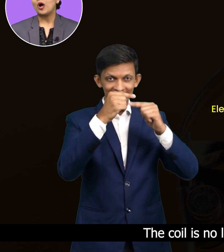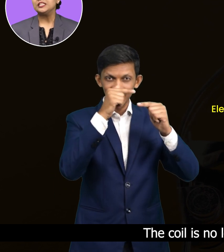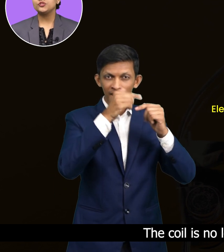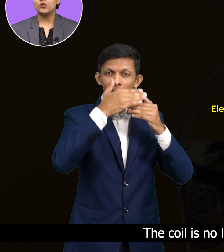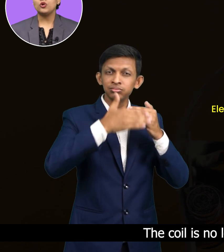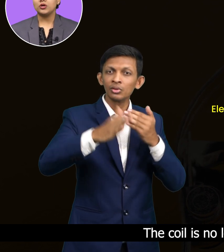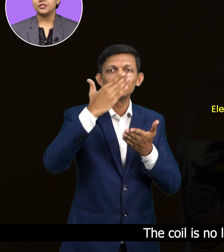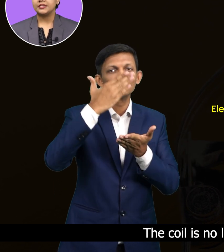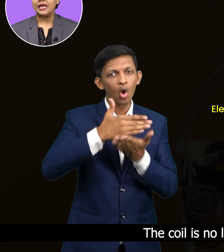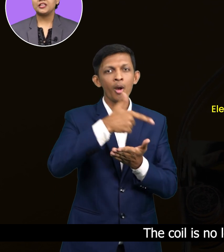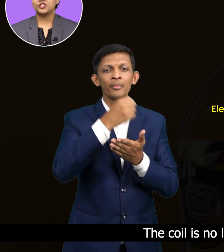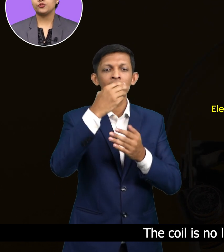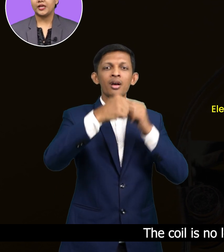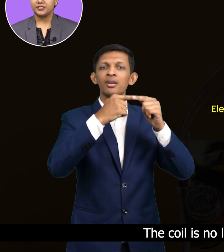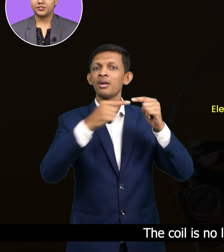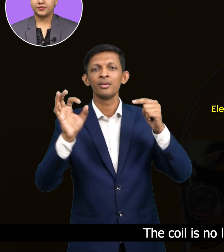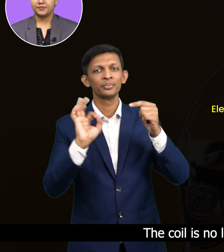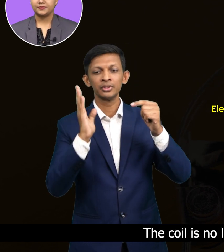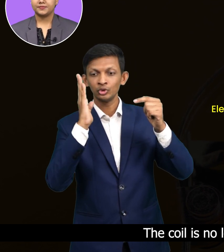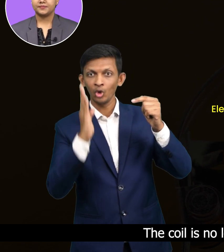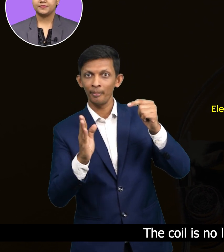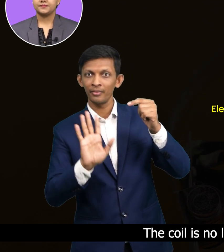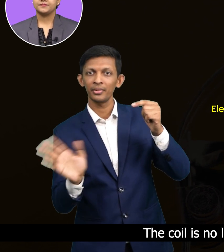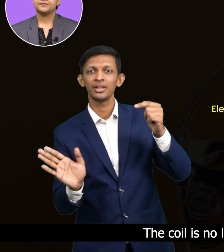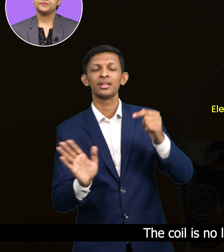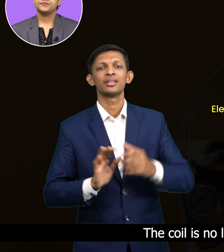The coil is no longer an electromagnet.